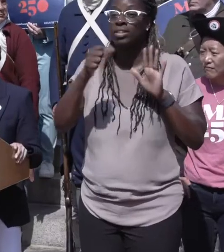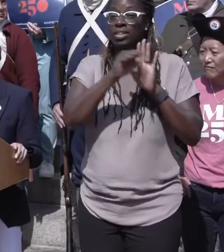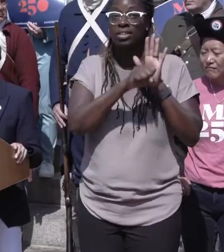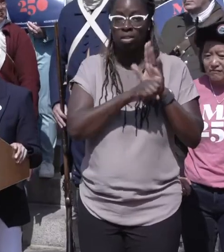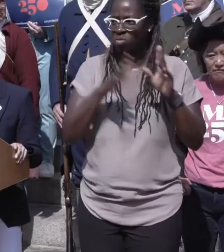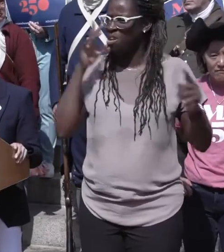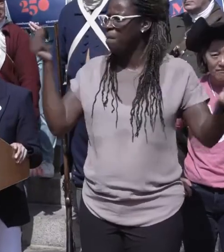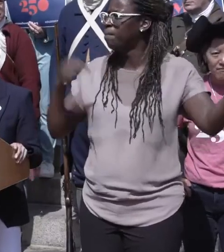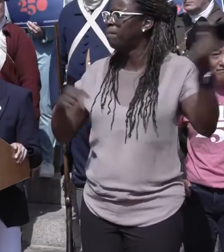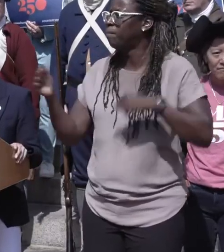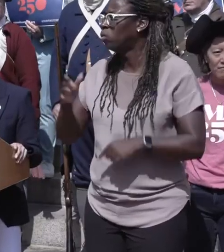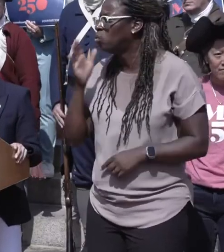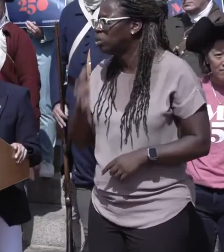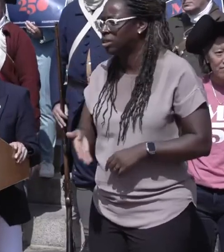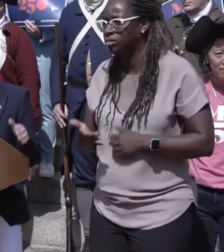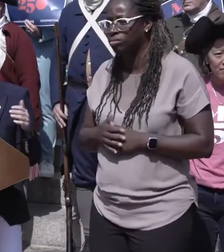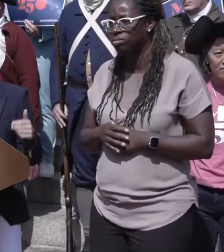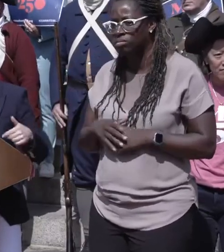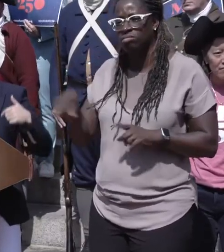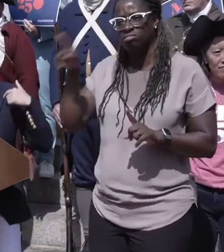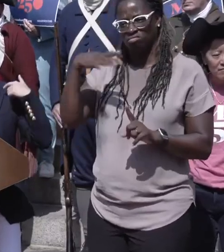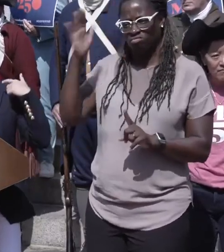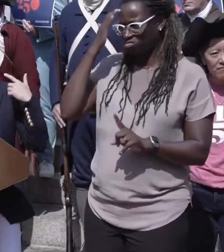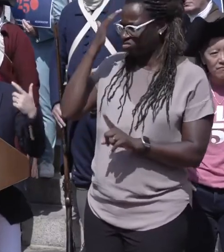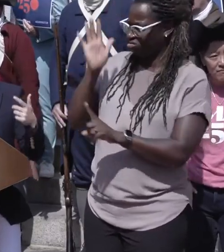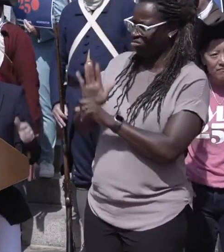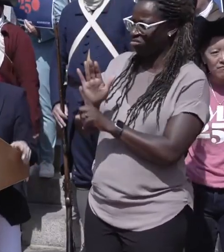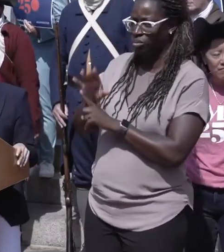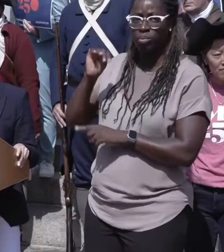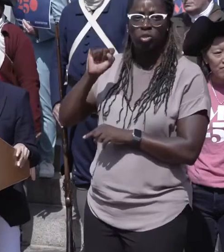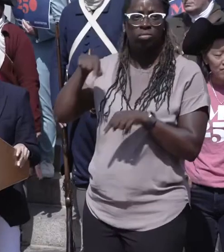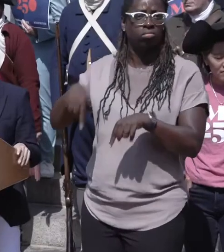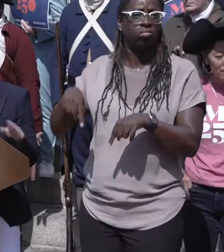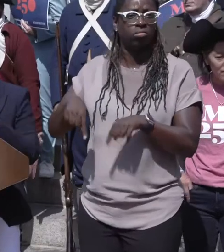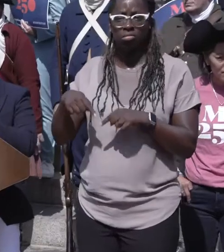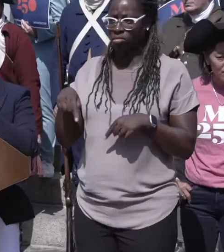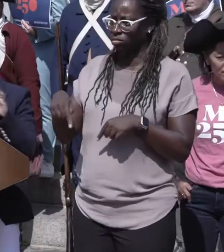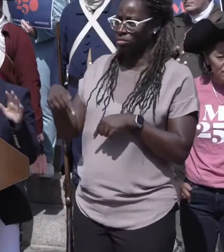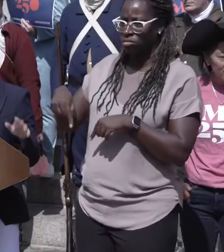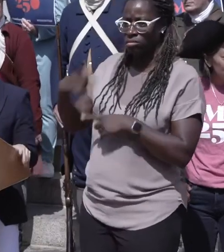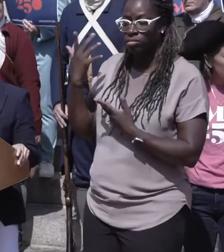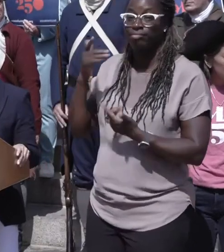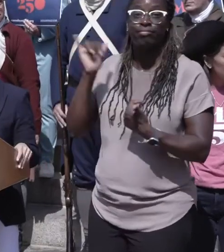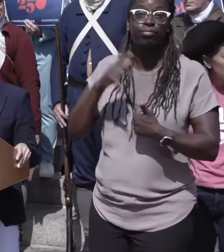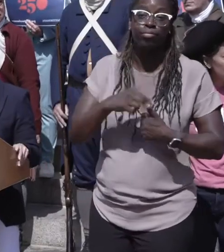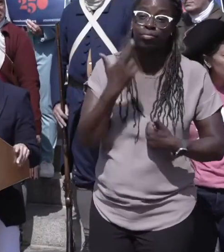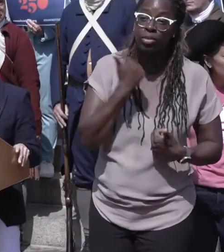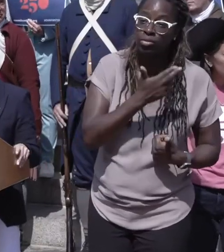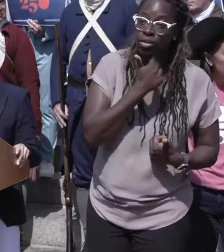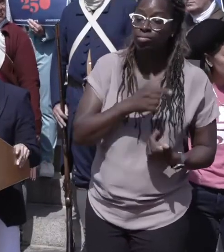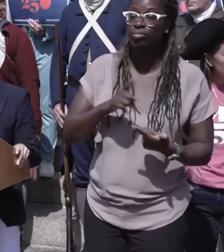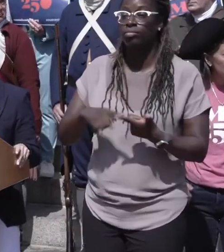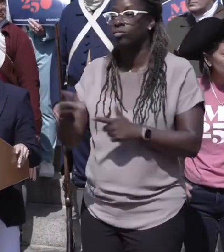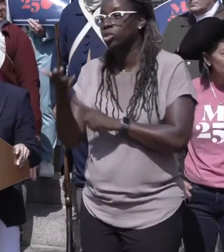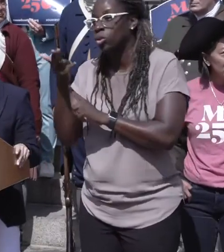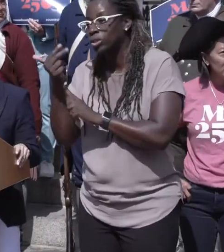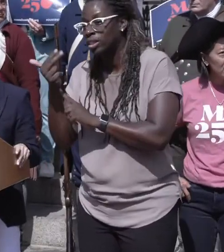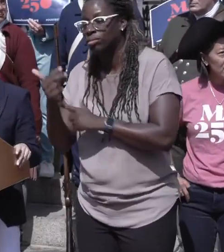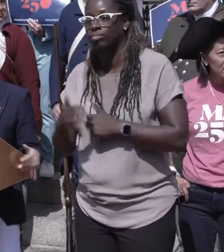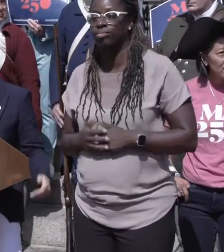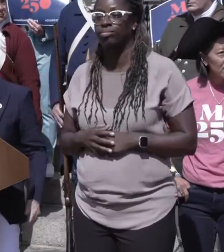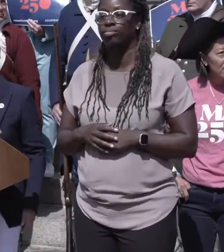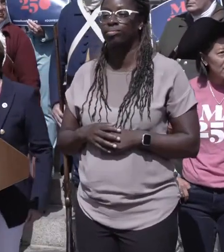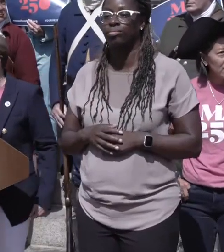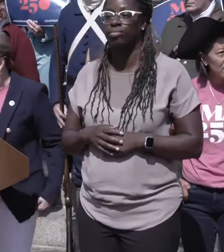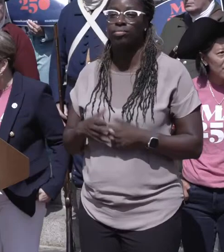events, hospitality, restaurants, our hotels, all across the state. It's going to be really, really